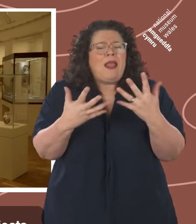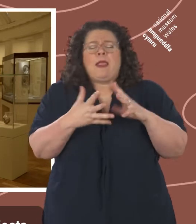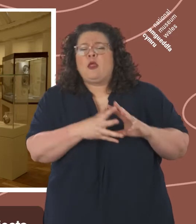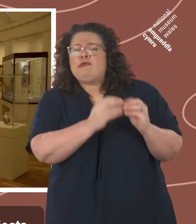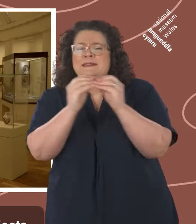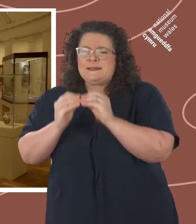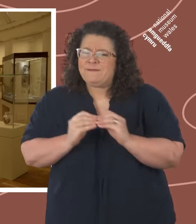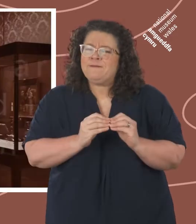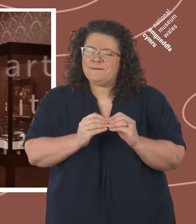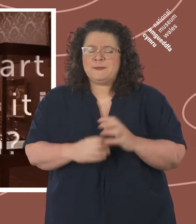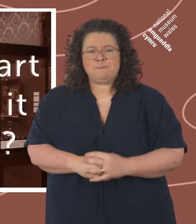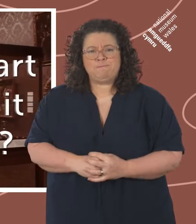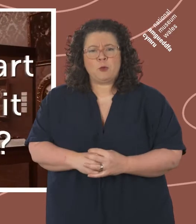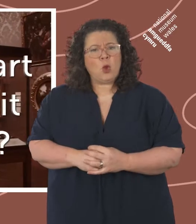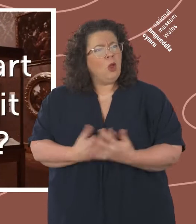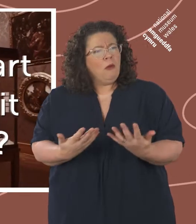anything creative.